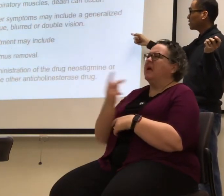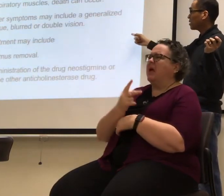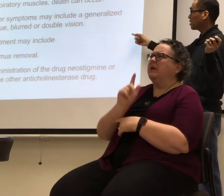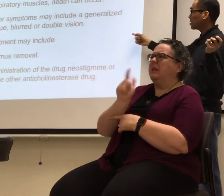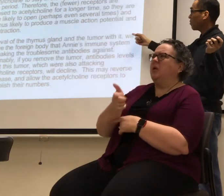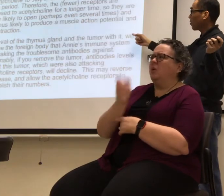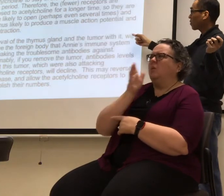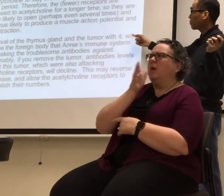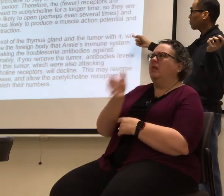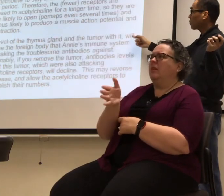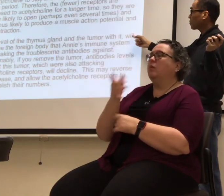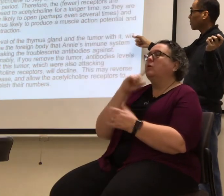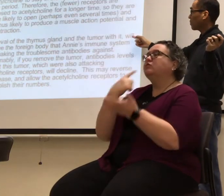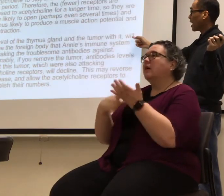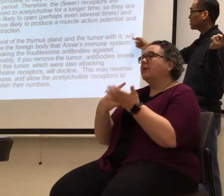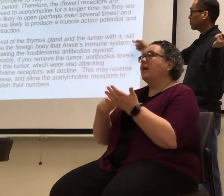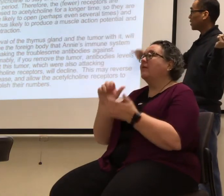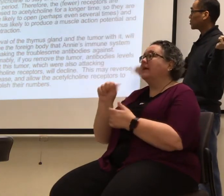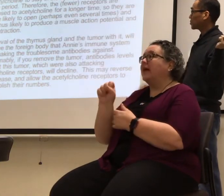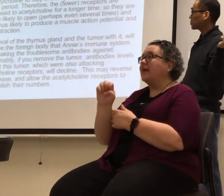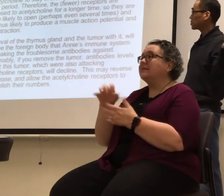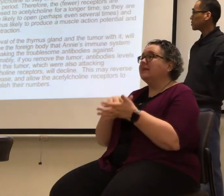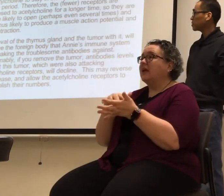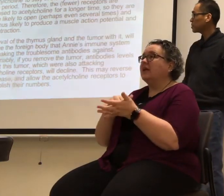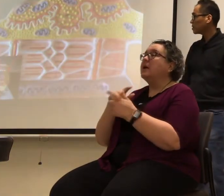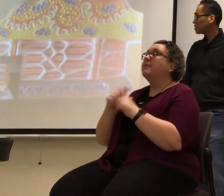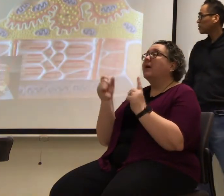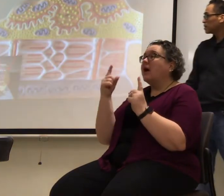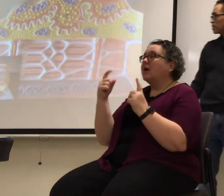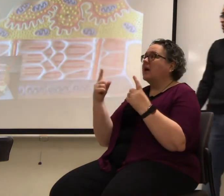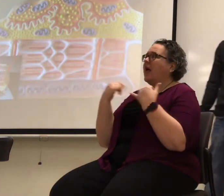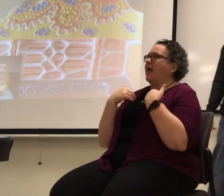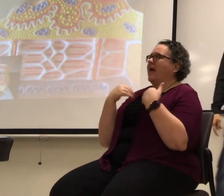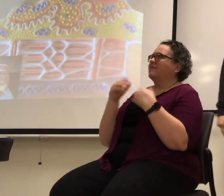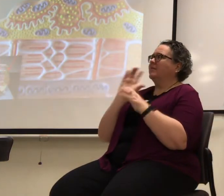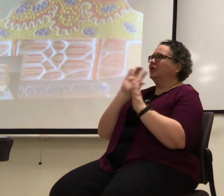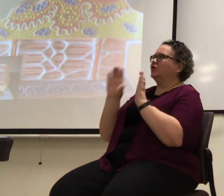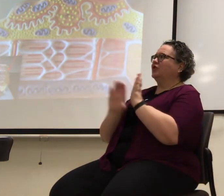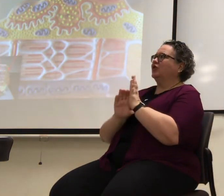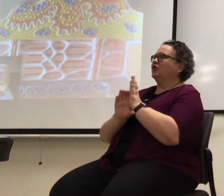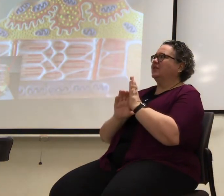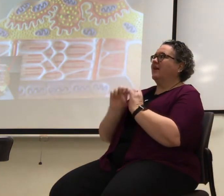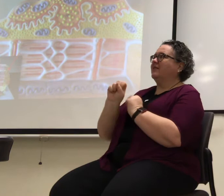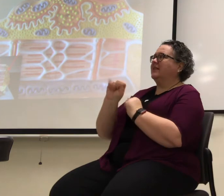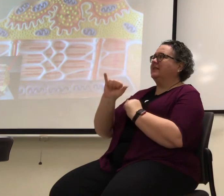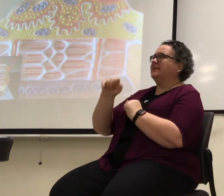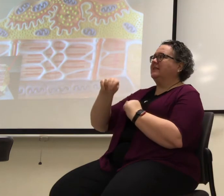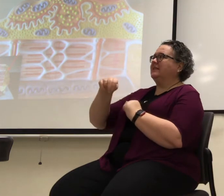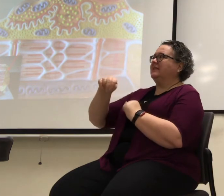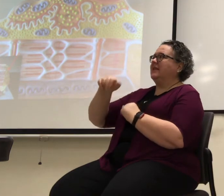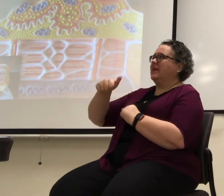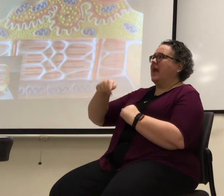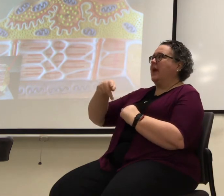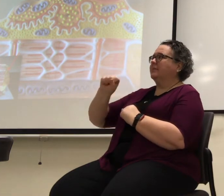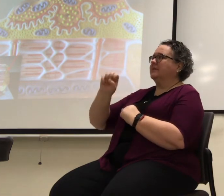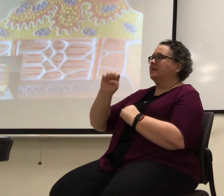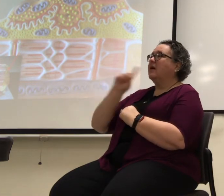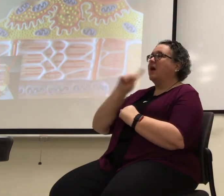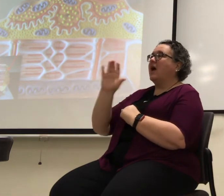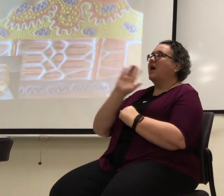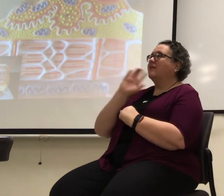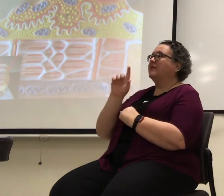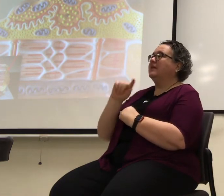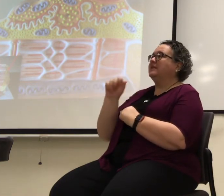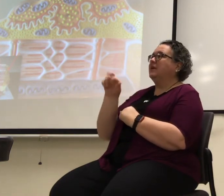about the case study some more. But I had some pictures of the synapse, of the neuromuscular